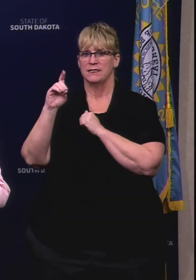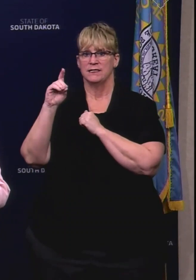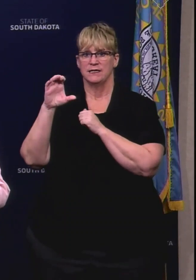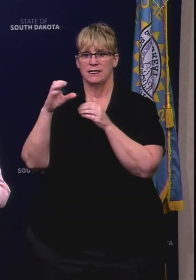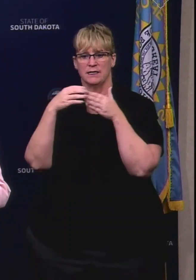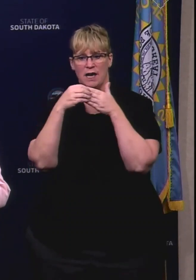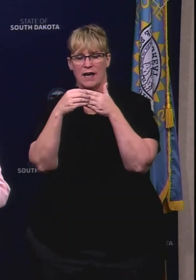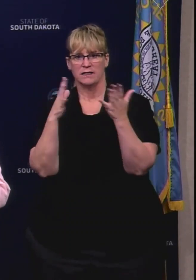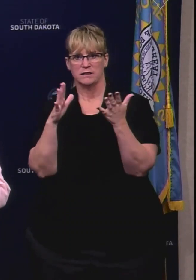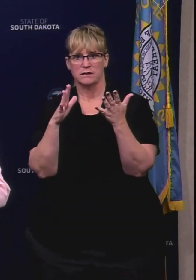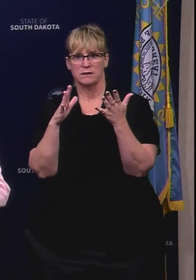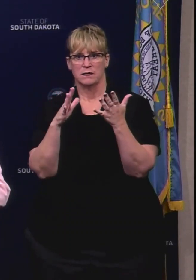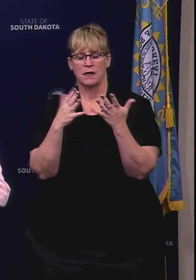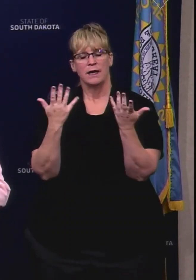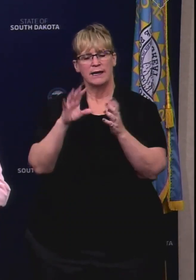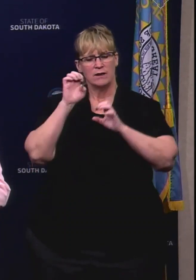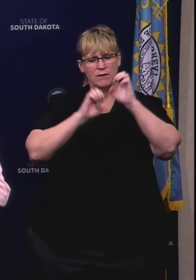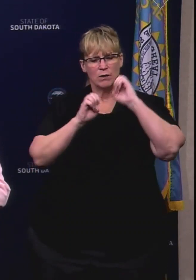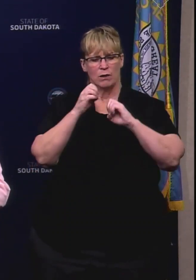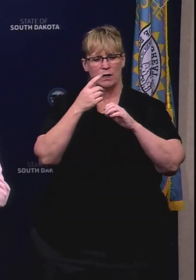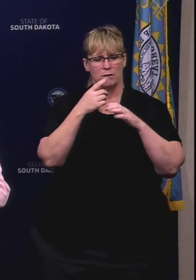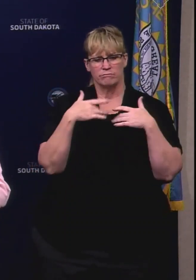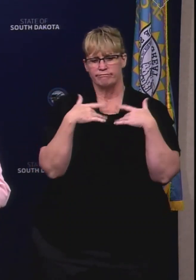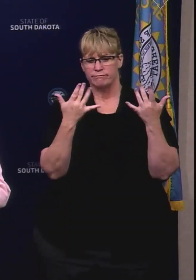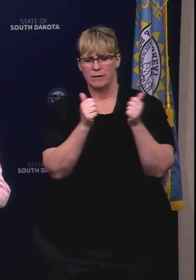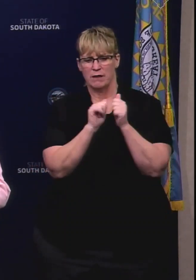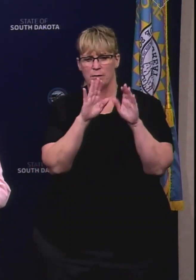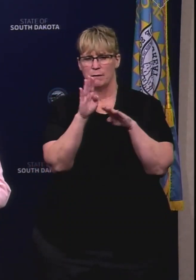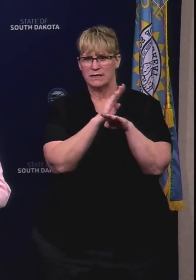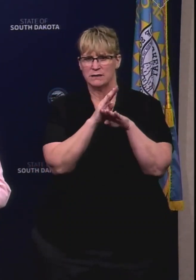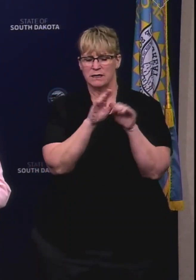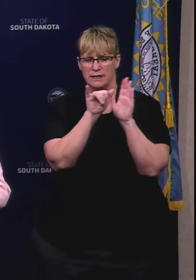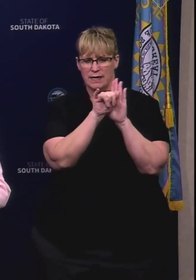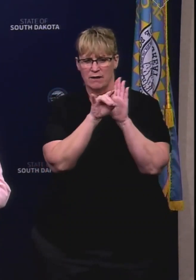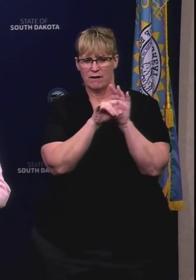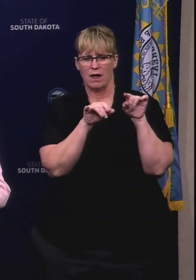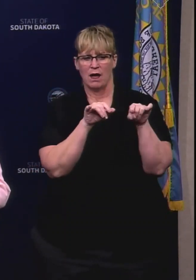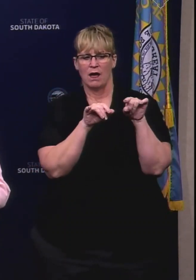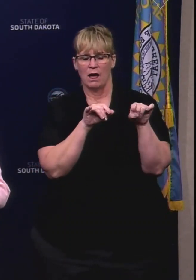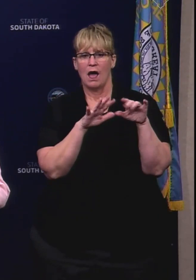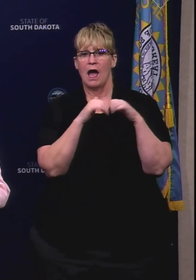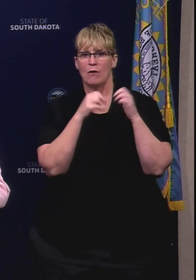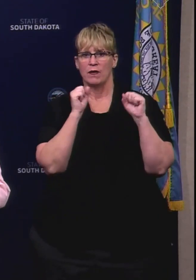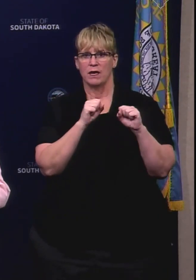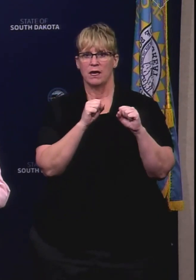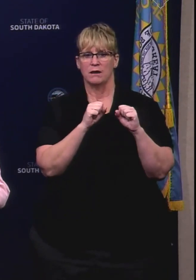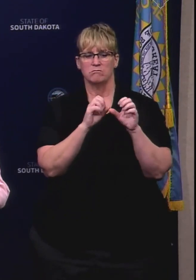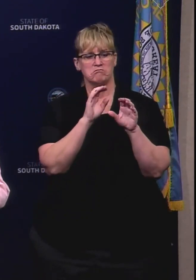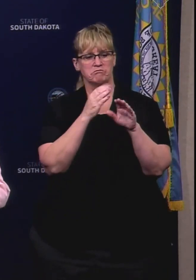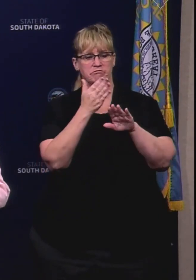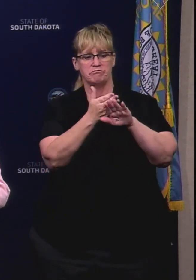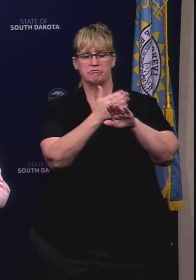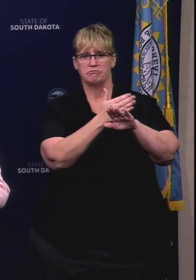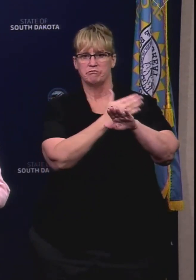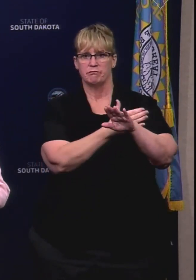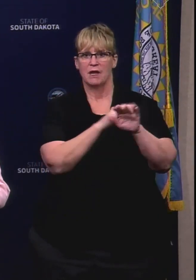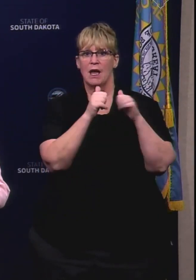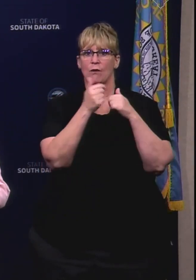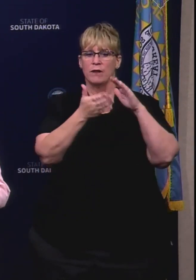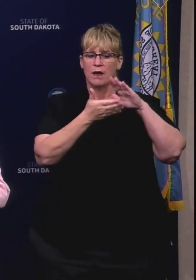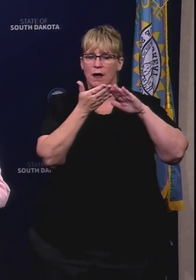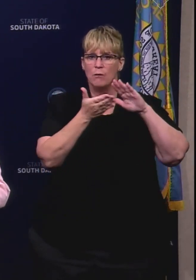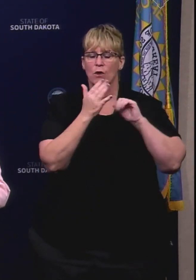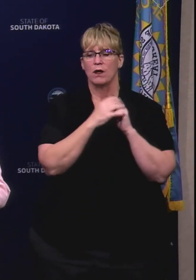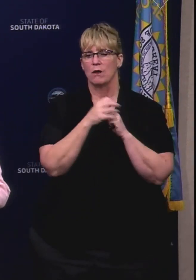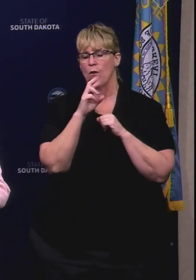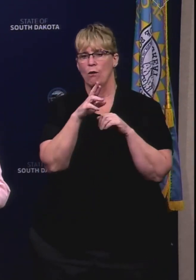and evaluate kind of the practices of that business and identify ways that they can work to improve how they operate